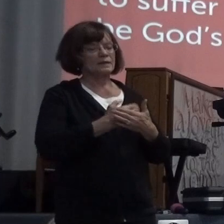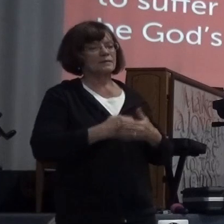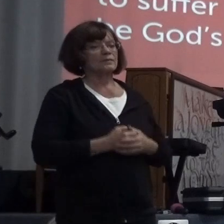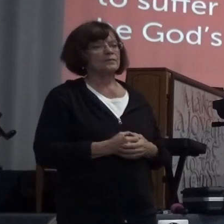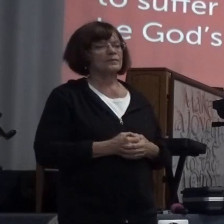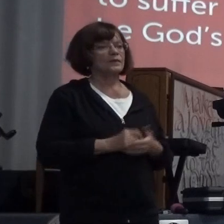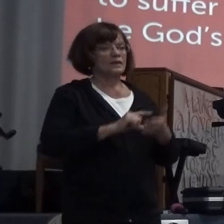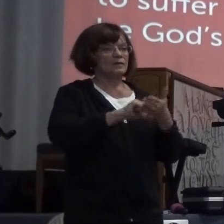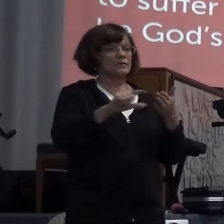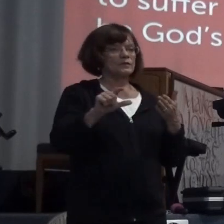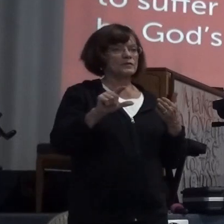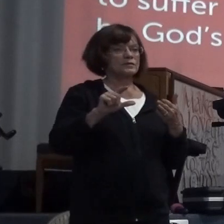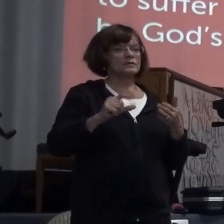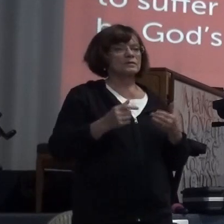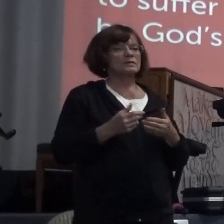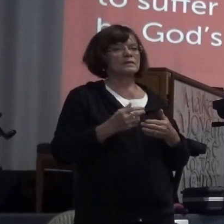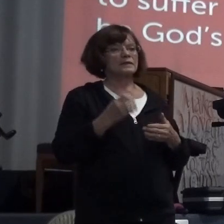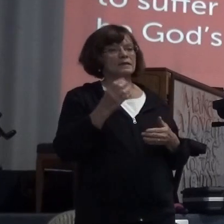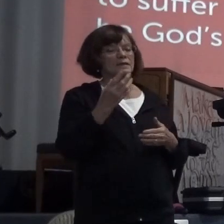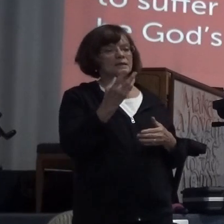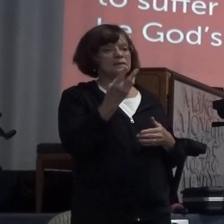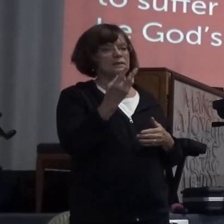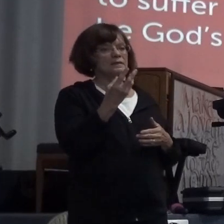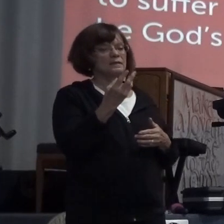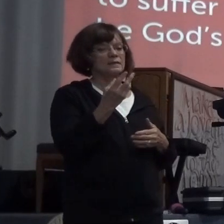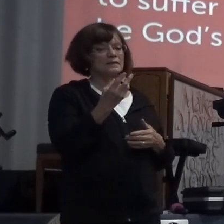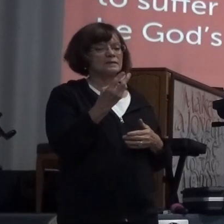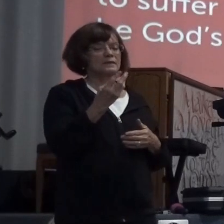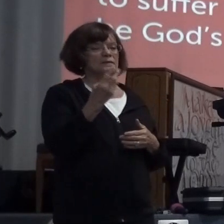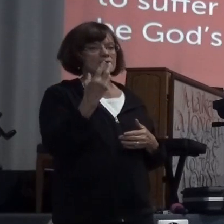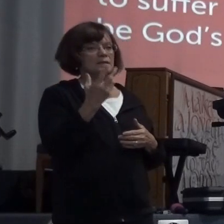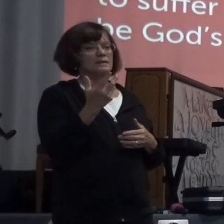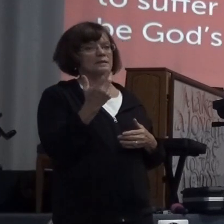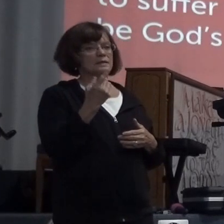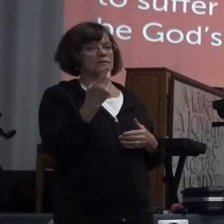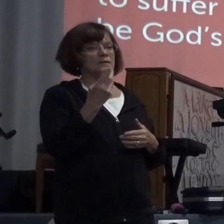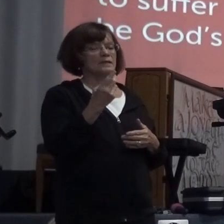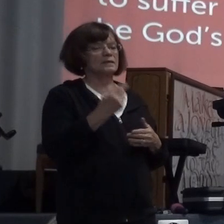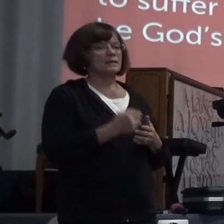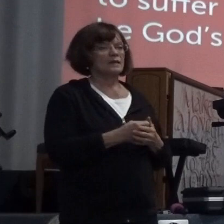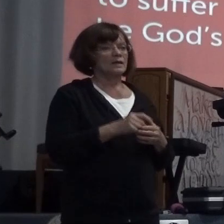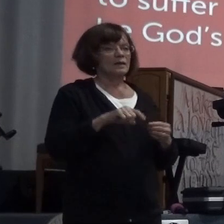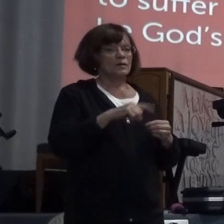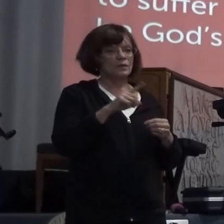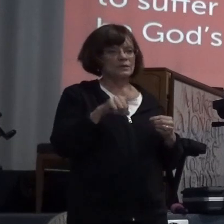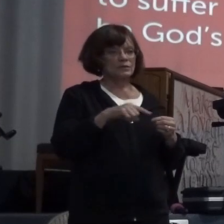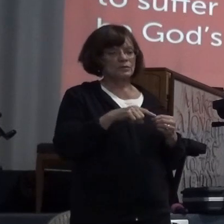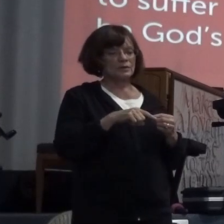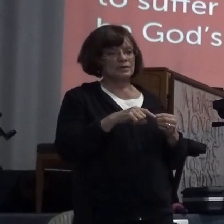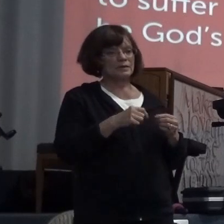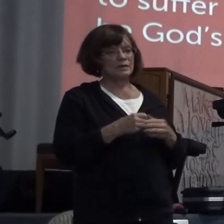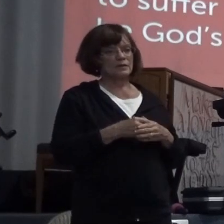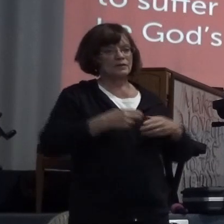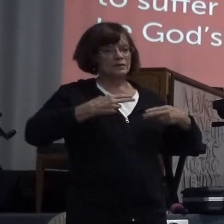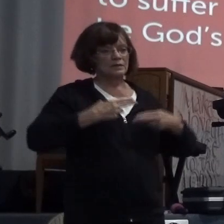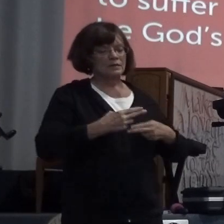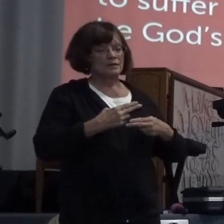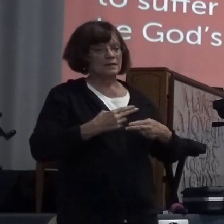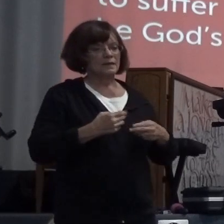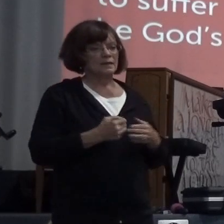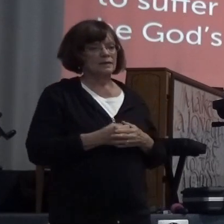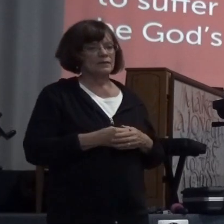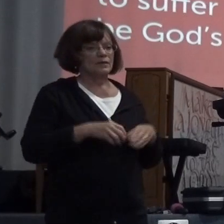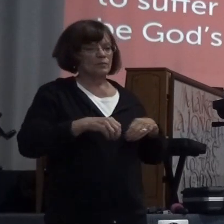Verses 16 and 17. Having a good conscience so that when you are slandered, those who revile your good behavior in Christ may be put